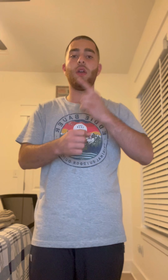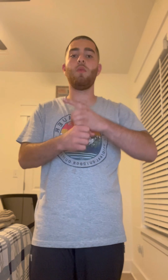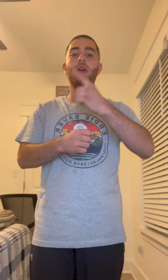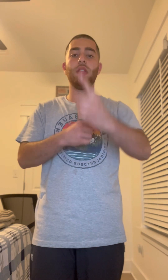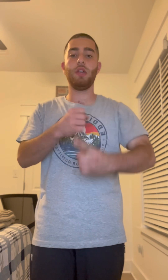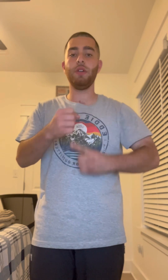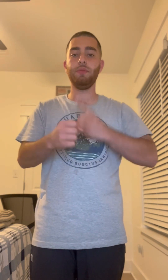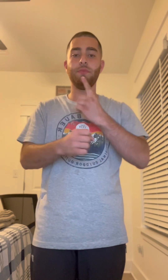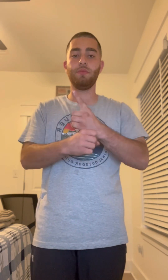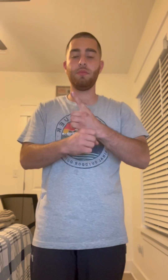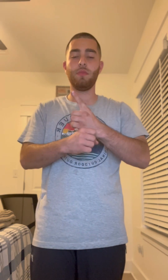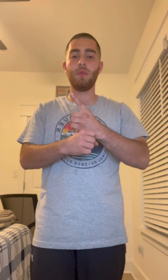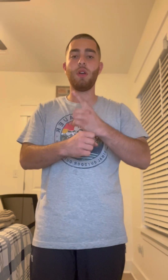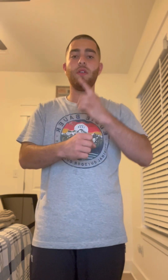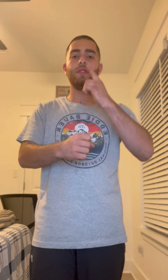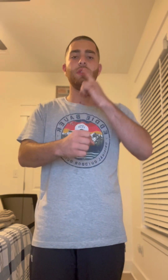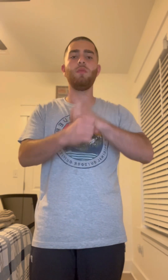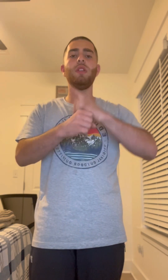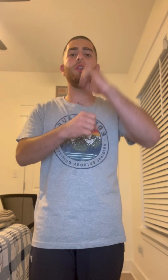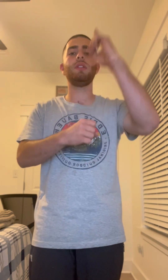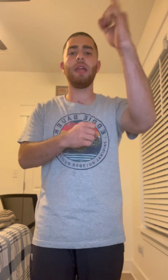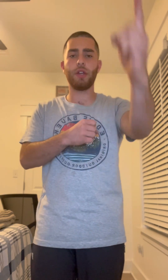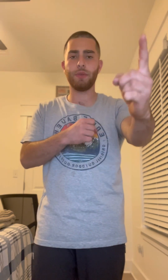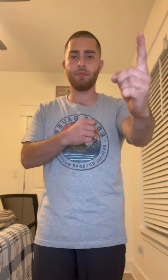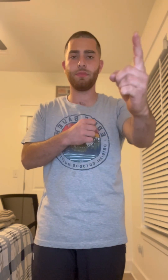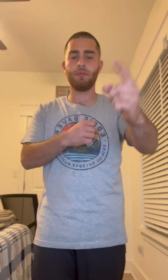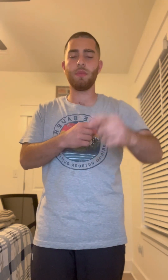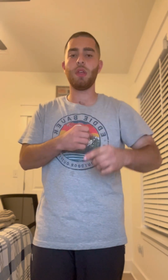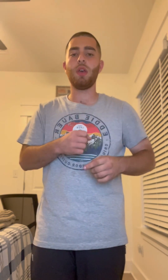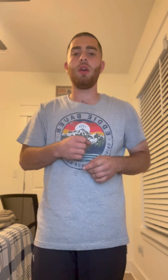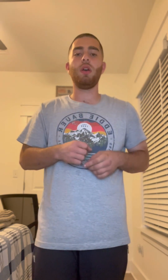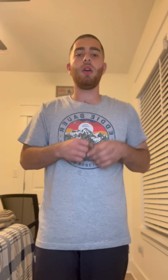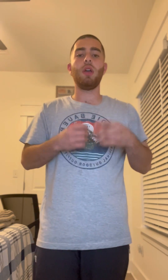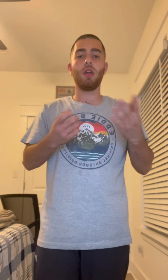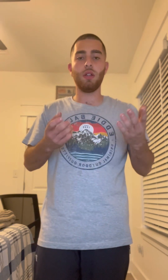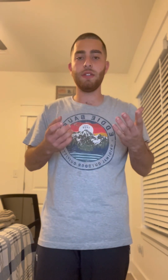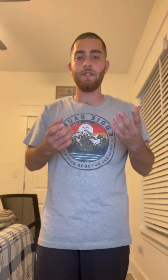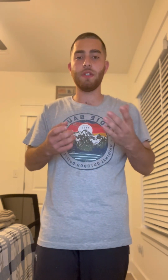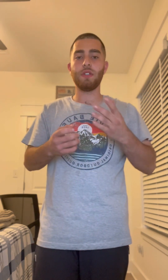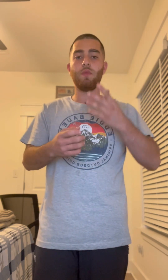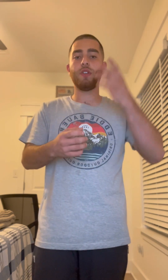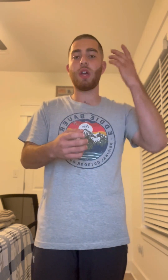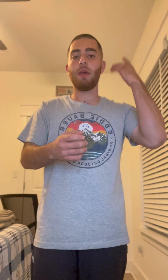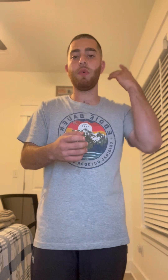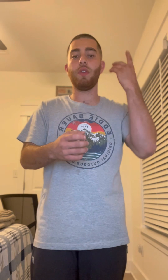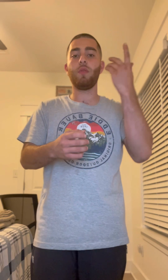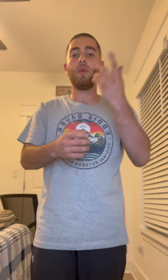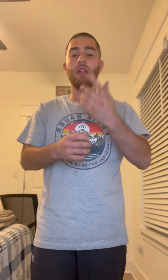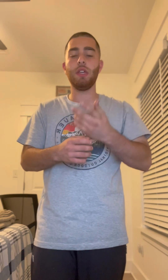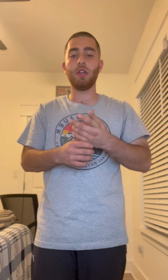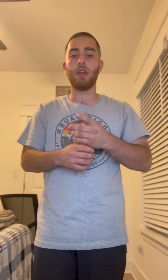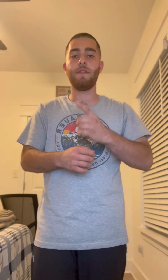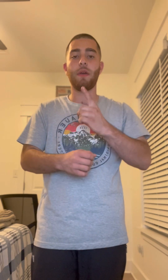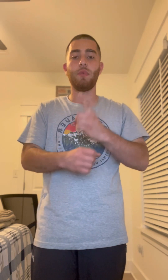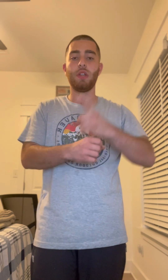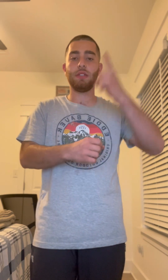1 year, I'm going to say 1 year later. It all differs in which I put the 1 year. If I put it to the